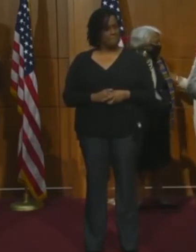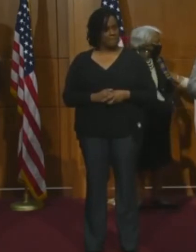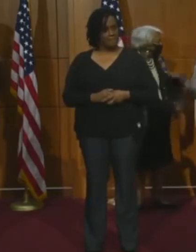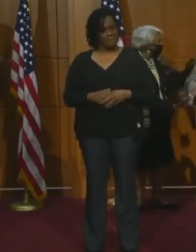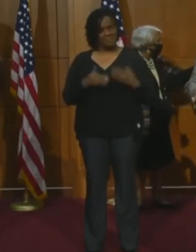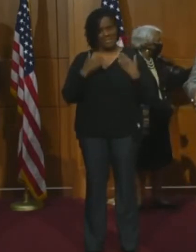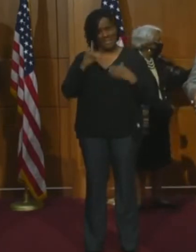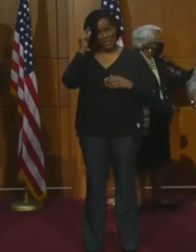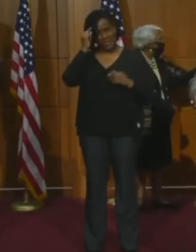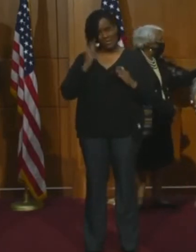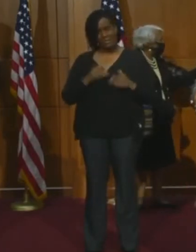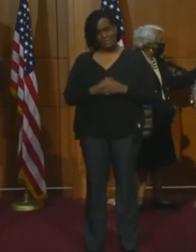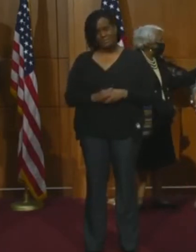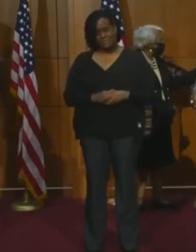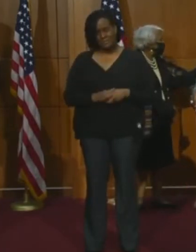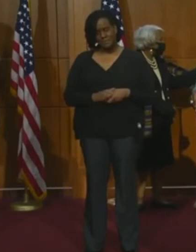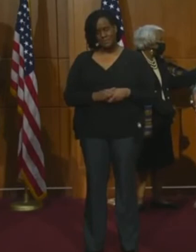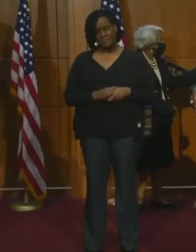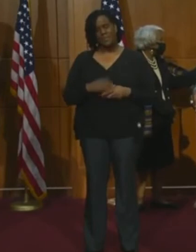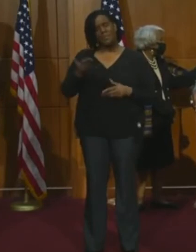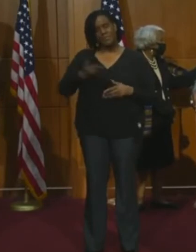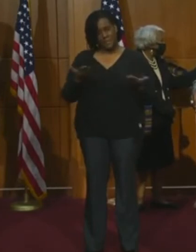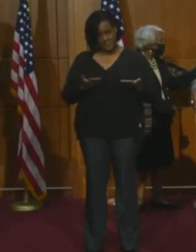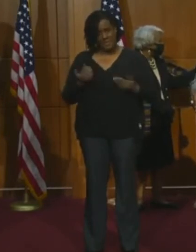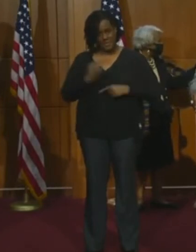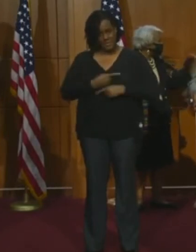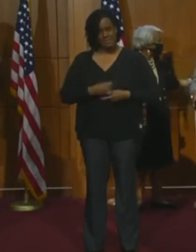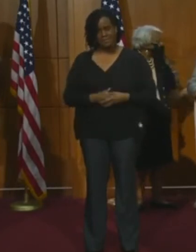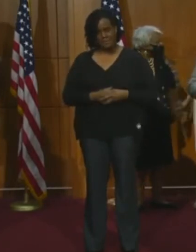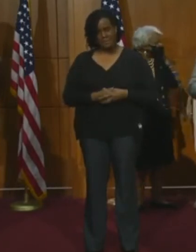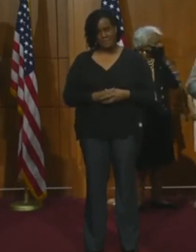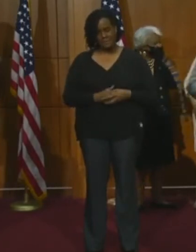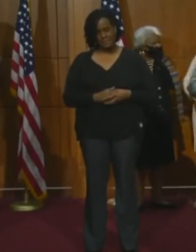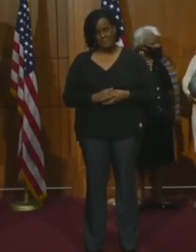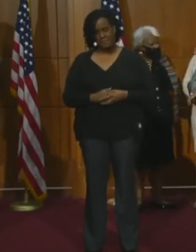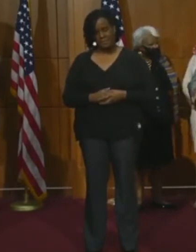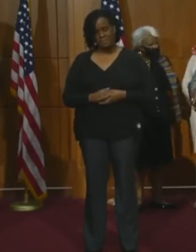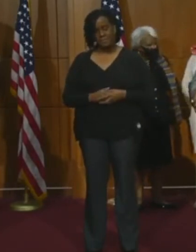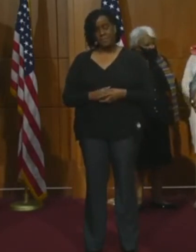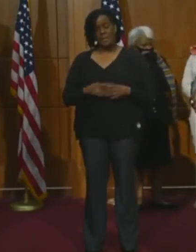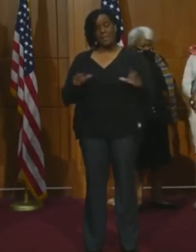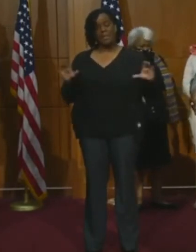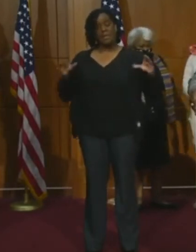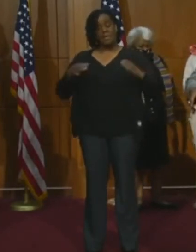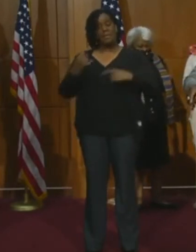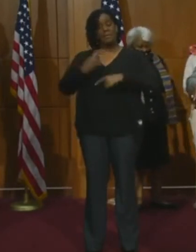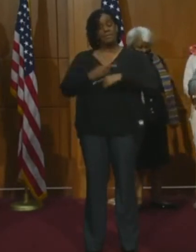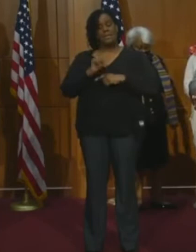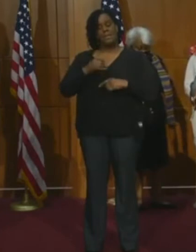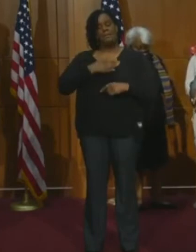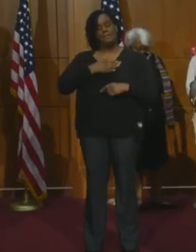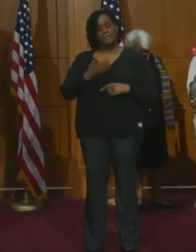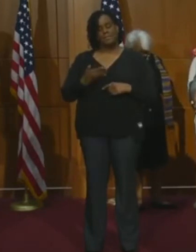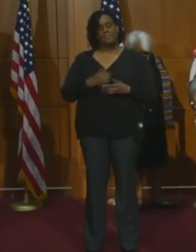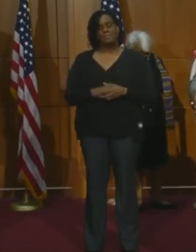Thank you, Governor, for extending the invitation to be here today. As we gather today, we must admit that Virginia